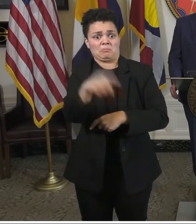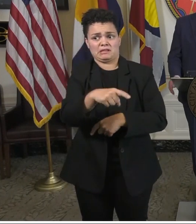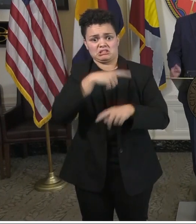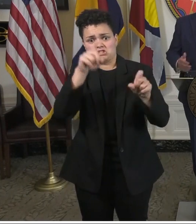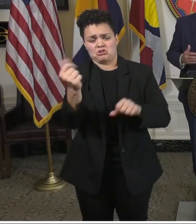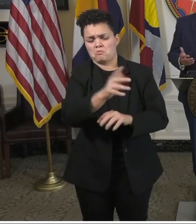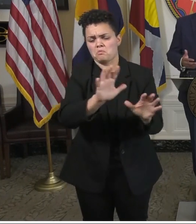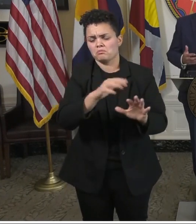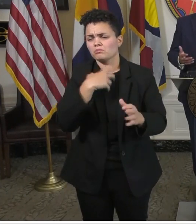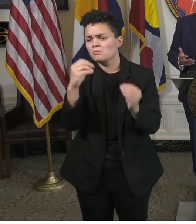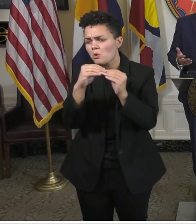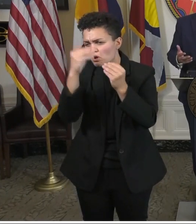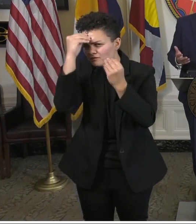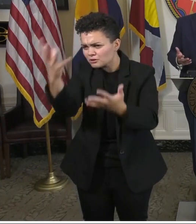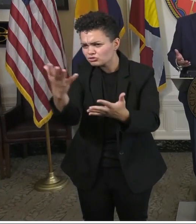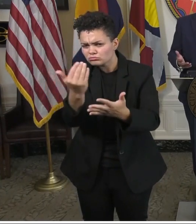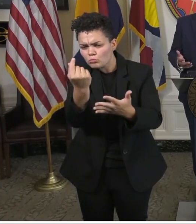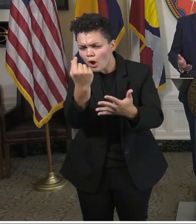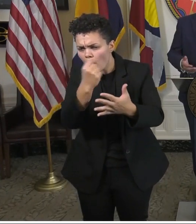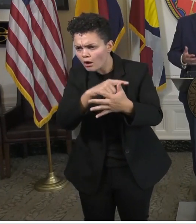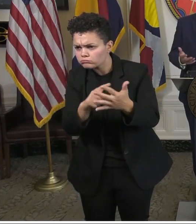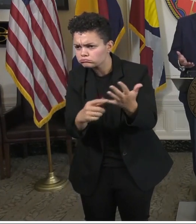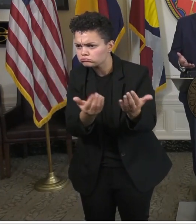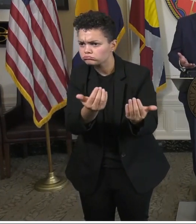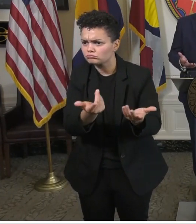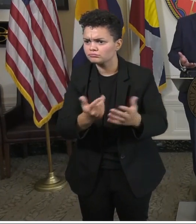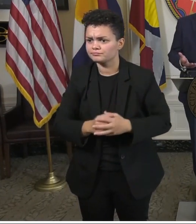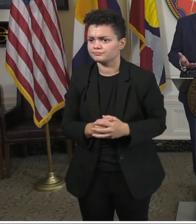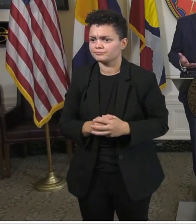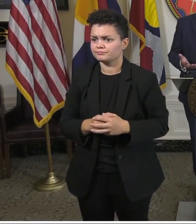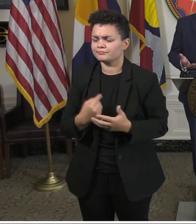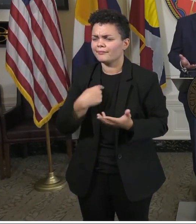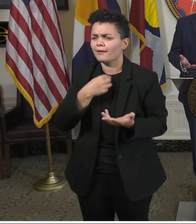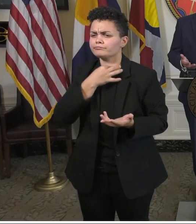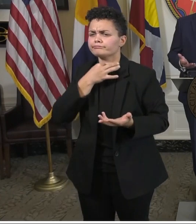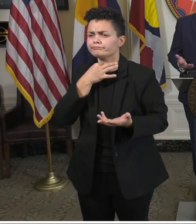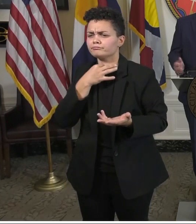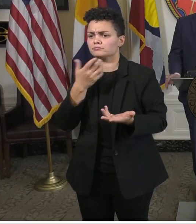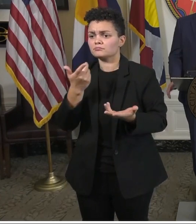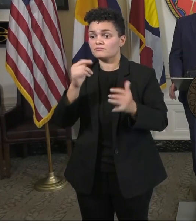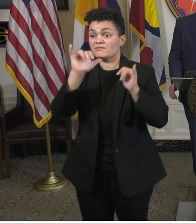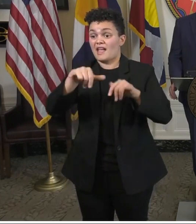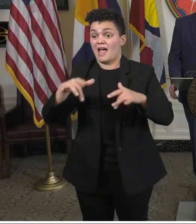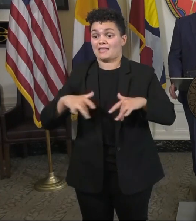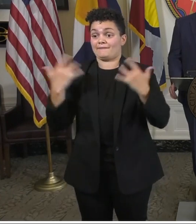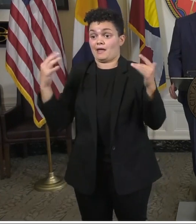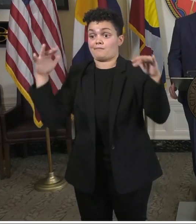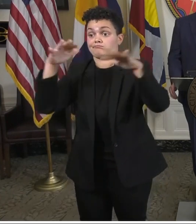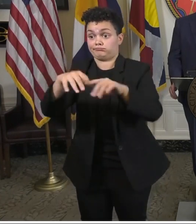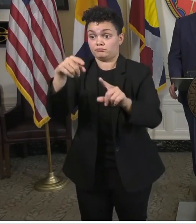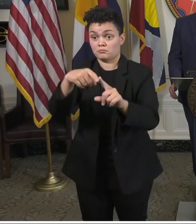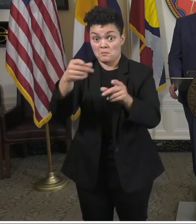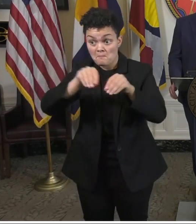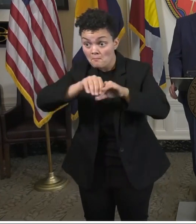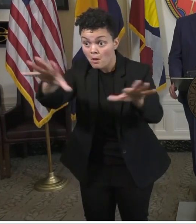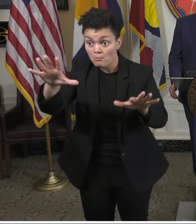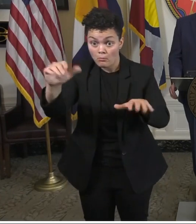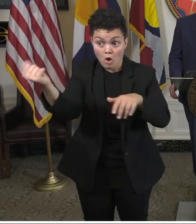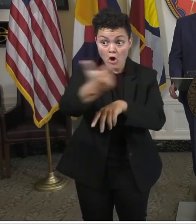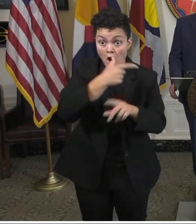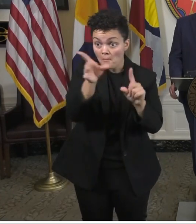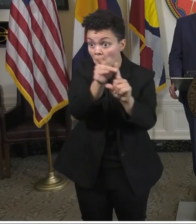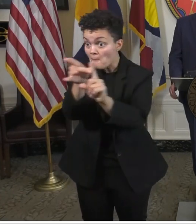of the things that I'd consider is, you know, what's the infectious rate up there? I'd want to know a little bit more about the event. Certainly, it's a concern for us. It's something